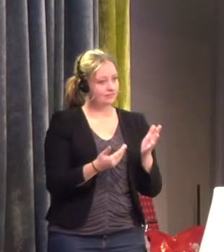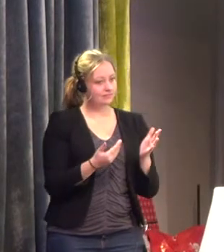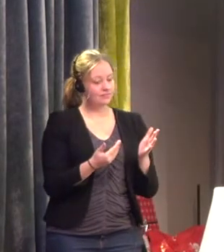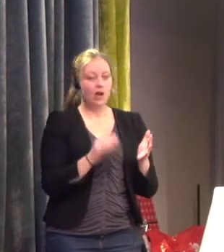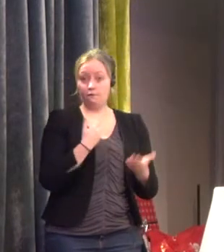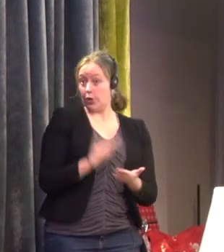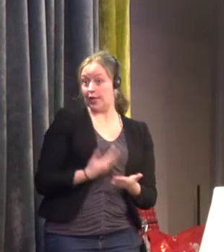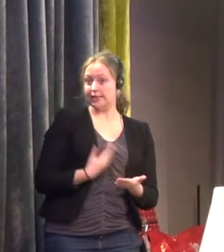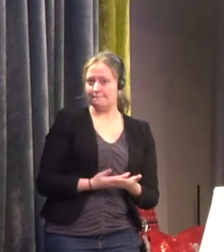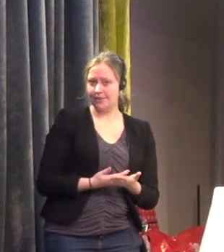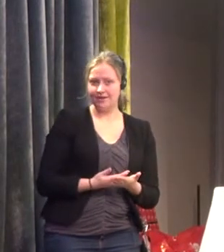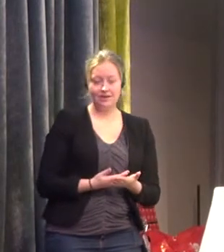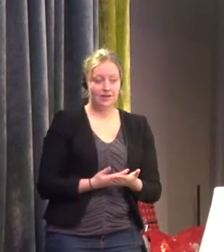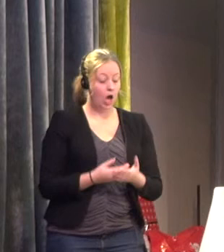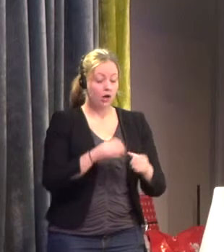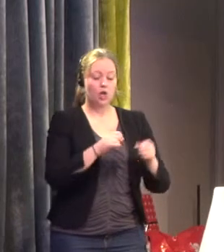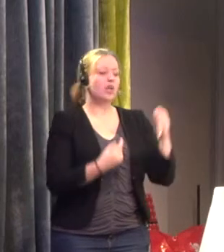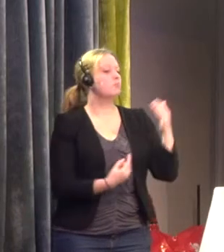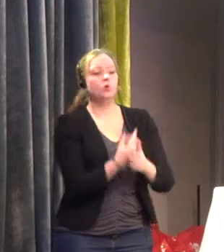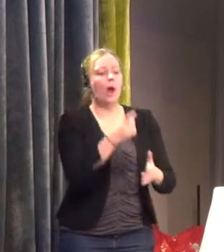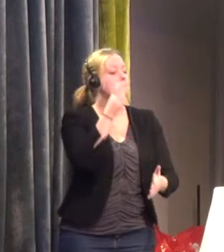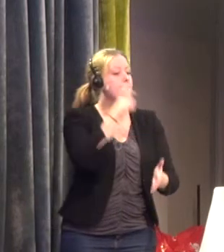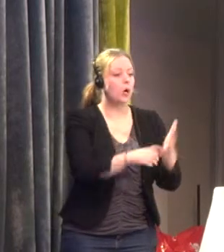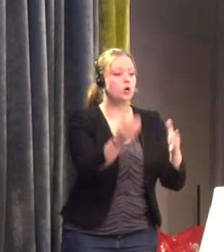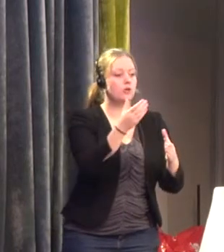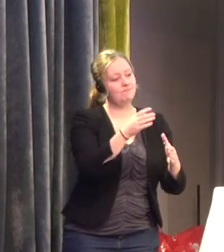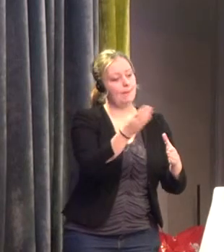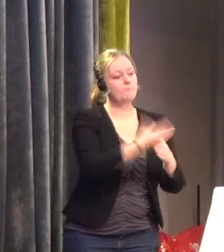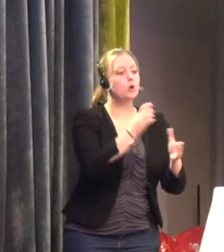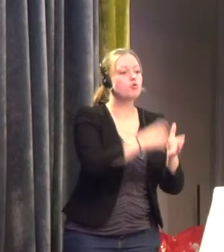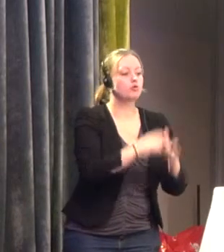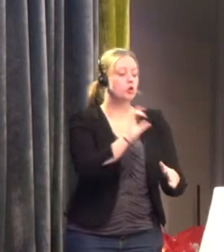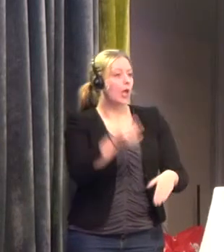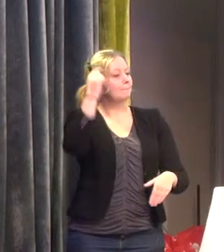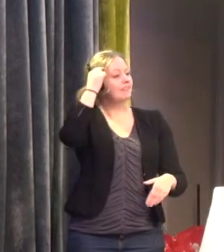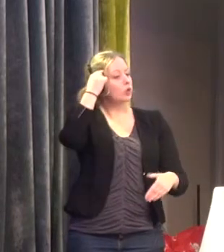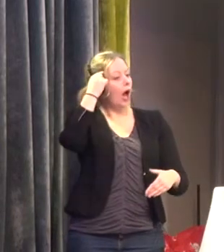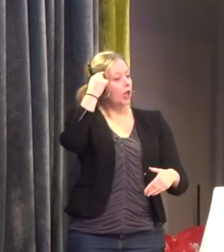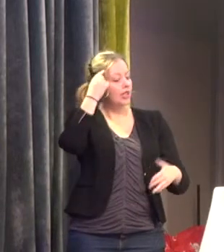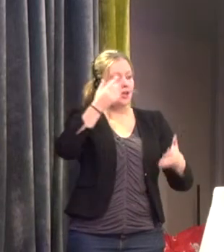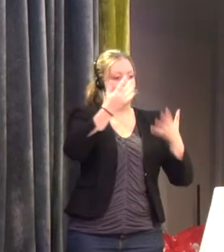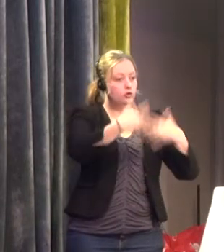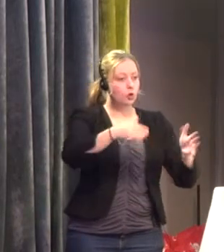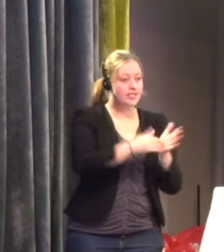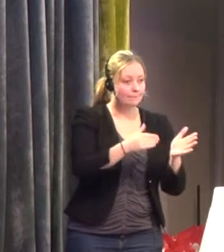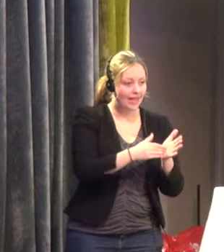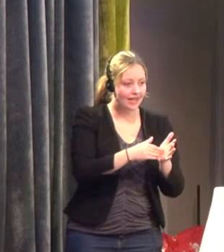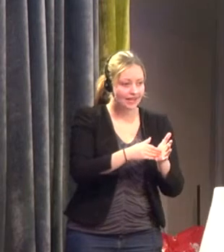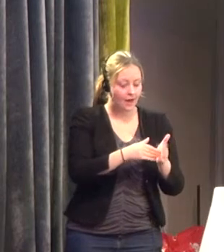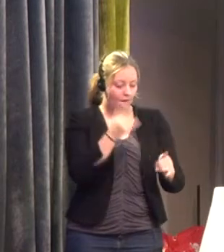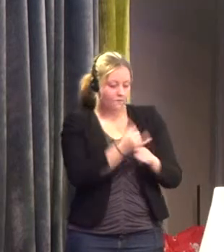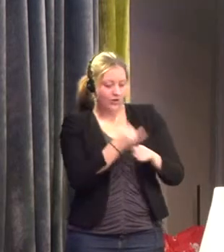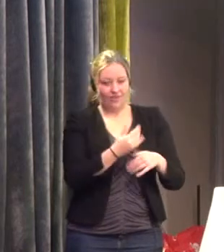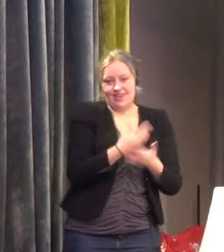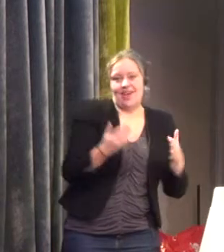able to open a bank account, what it was like to have been told that you can't get a driver's license, what it was like not to go to school with